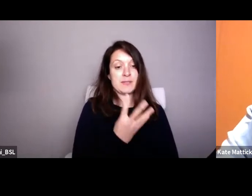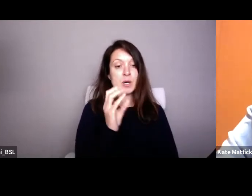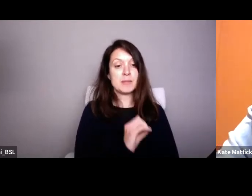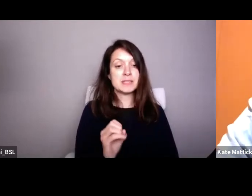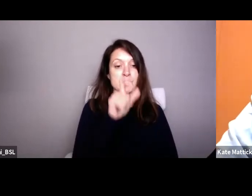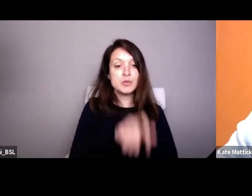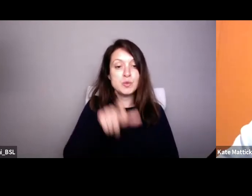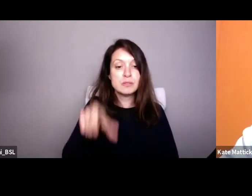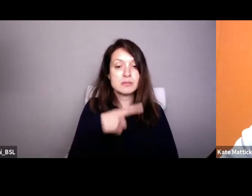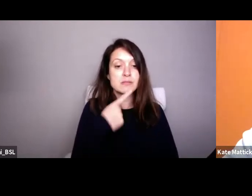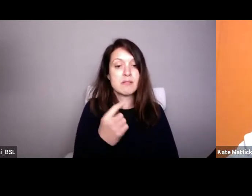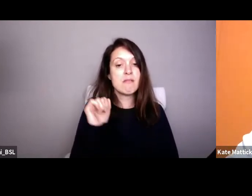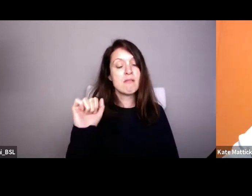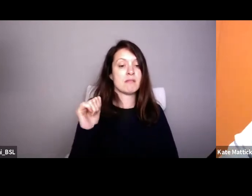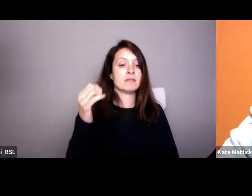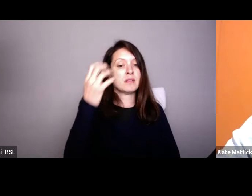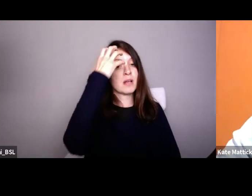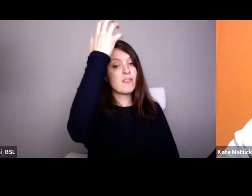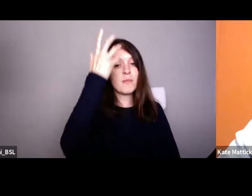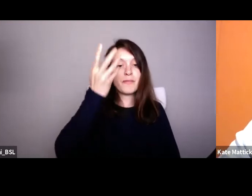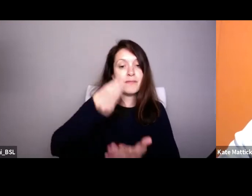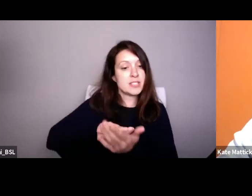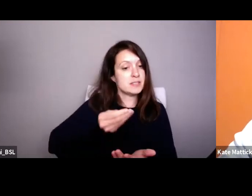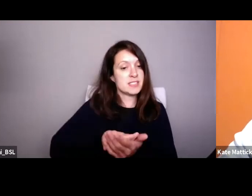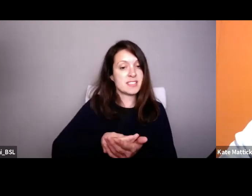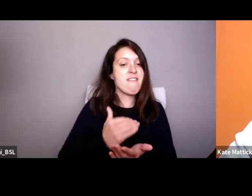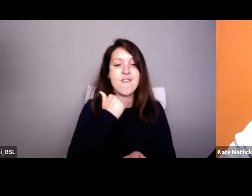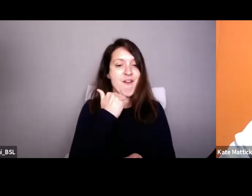that there were shortfalls in public funding for study equipment.